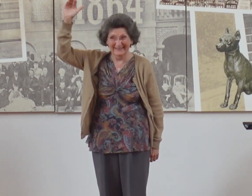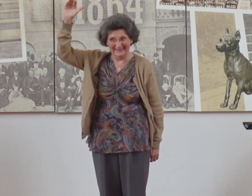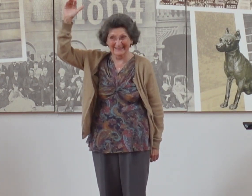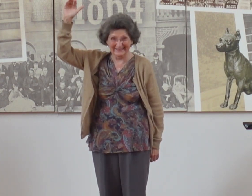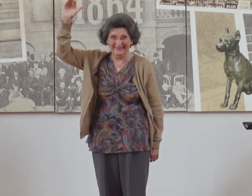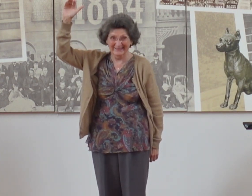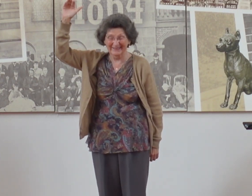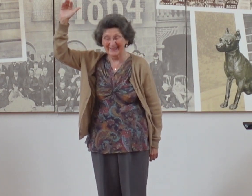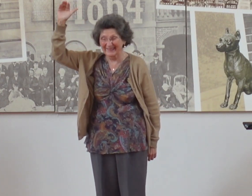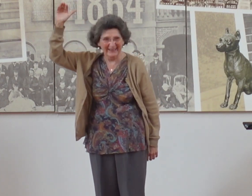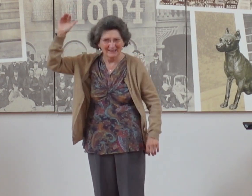tall.